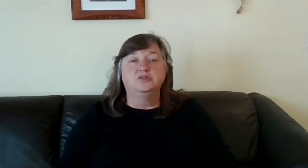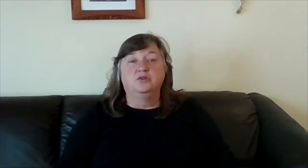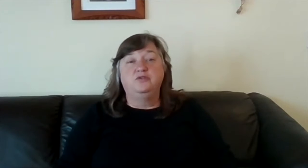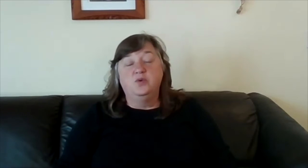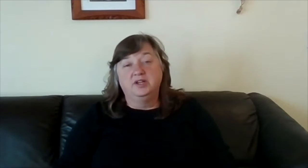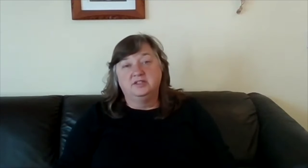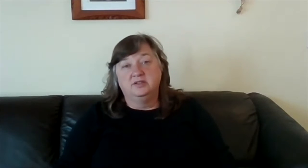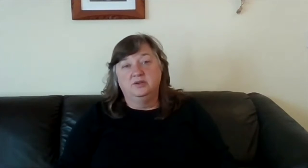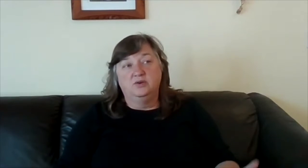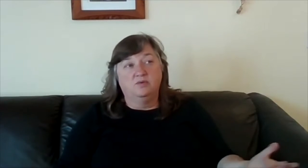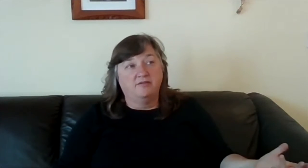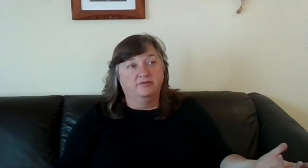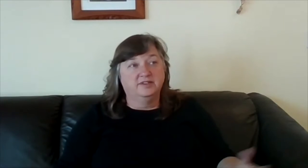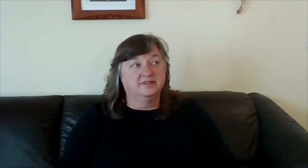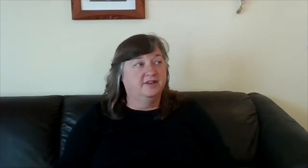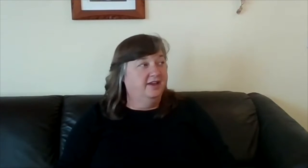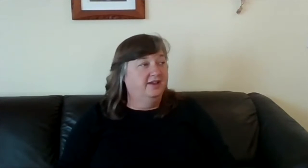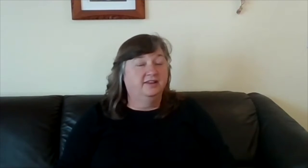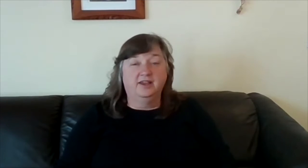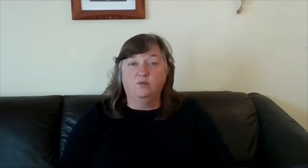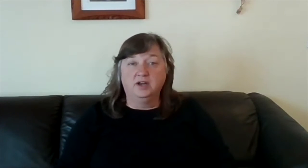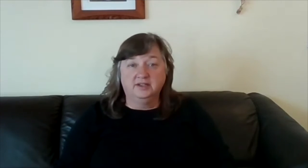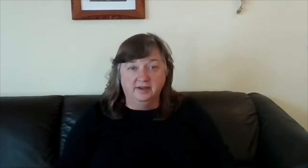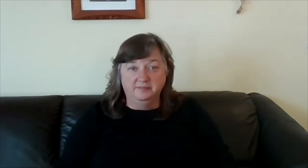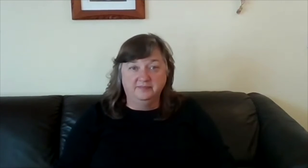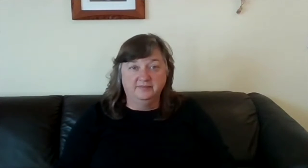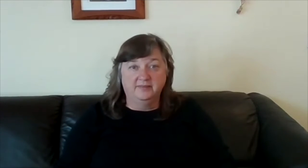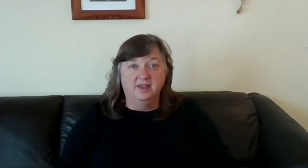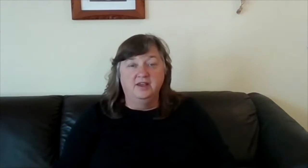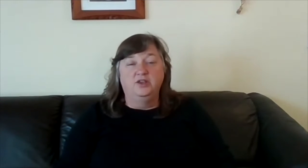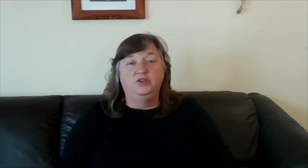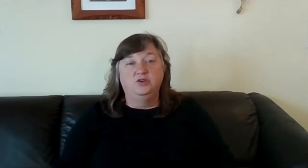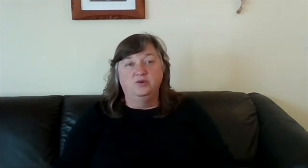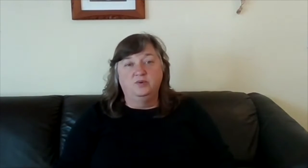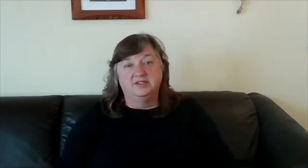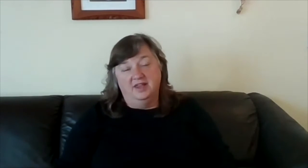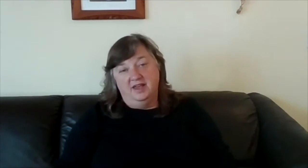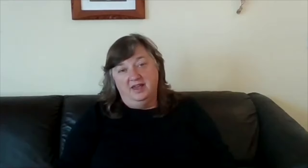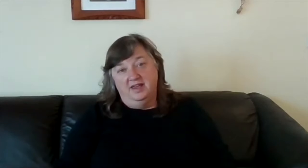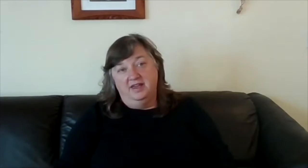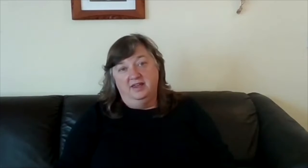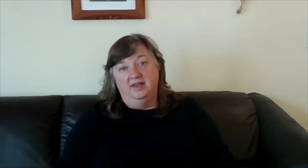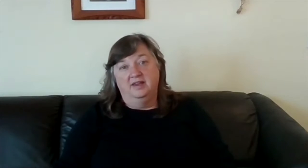So if you wanted to reference, say, Lake Whatcom, you would say